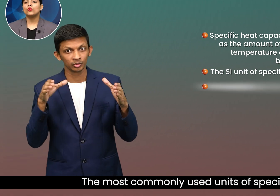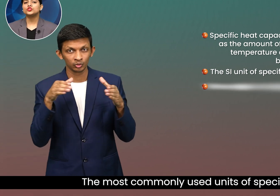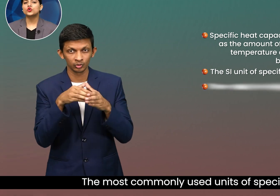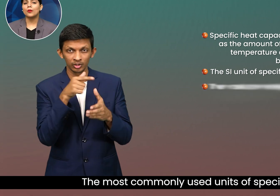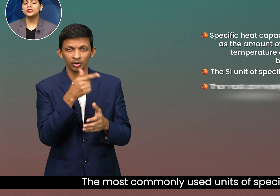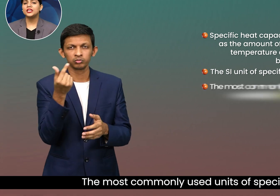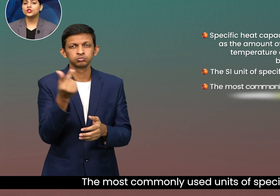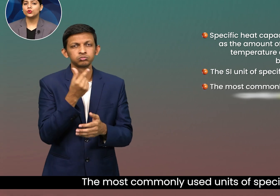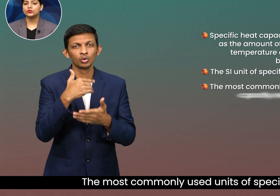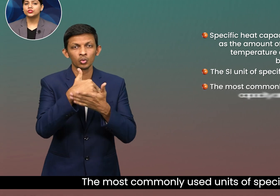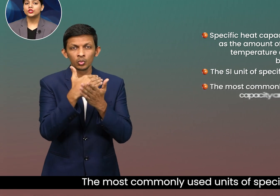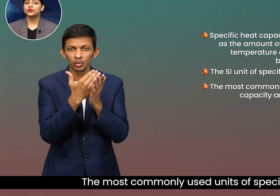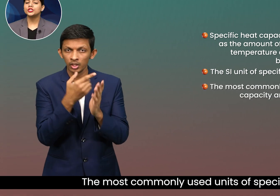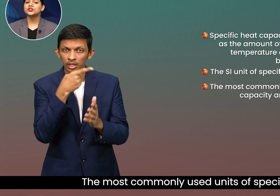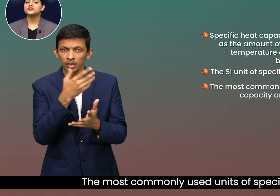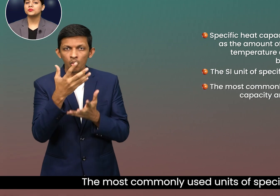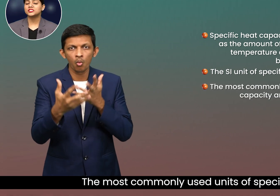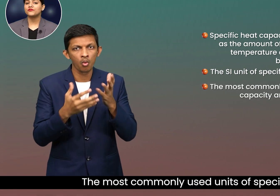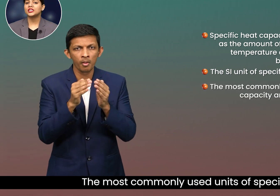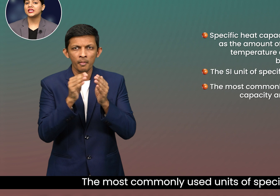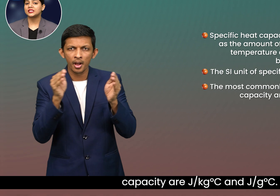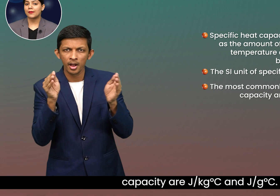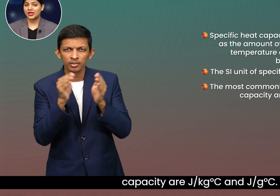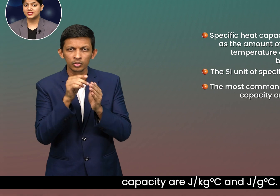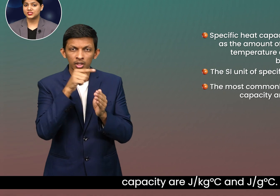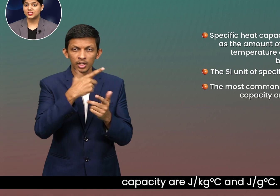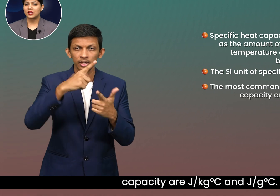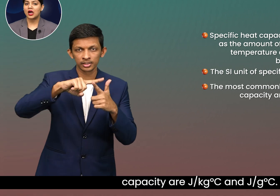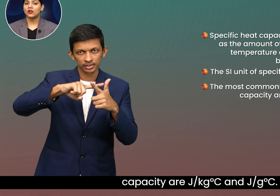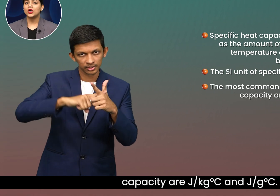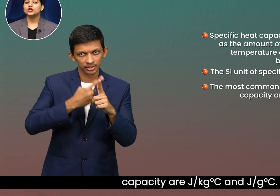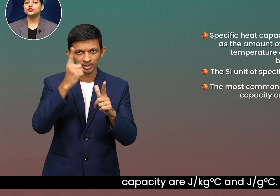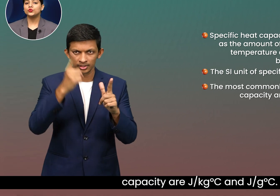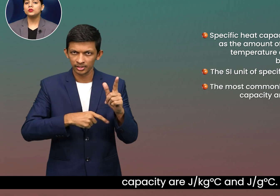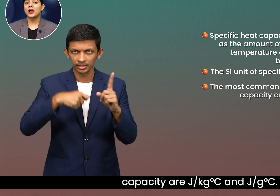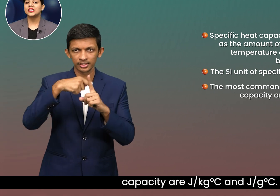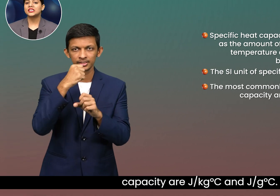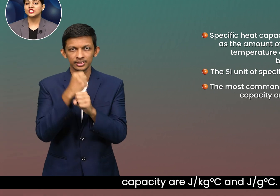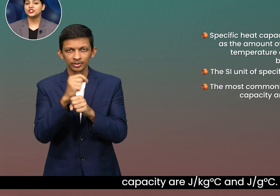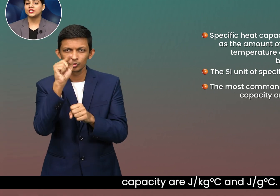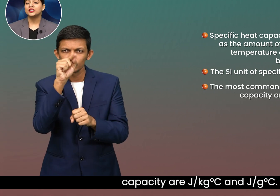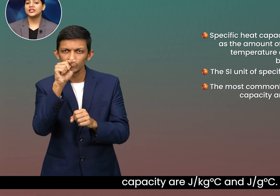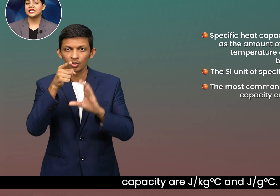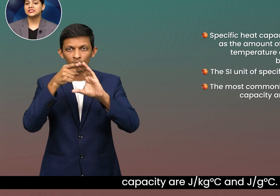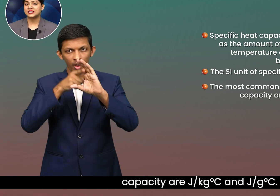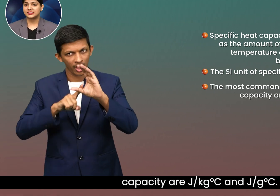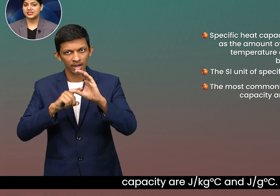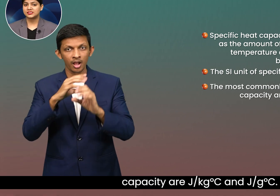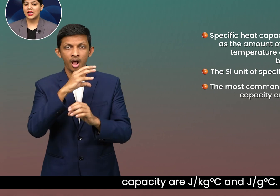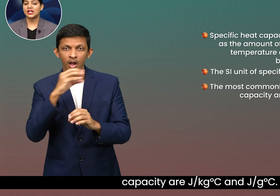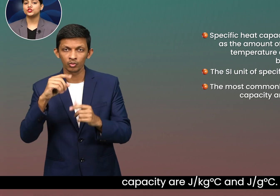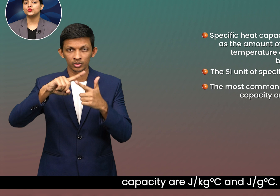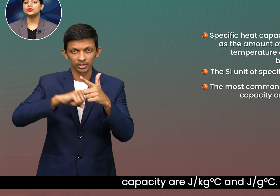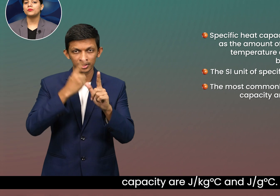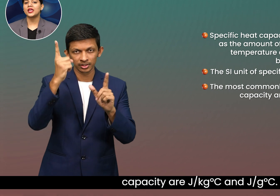The most commonly used units of specific heat capacity are Joule by kg degree